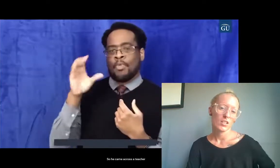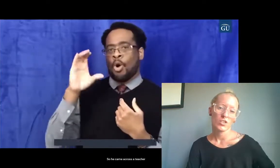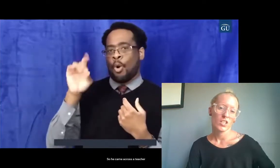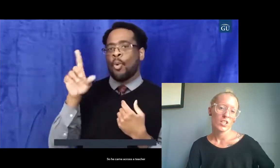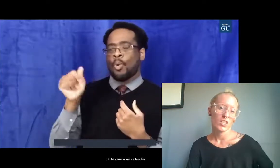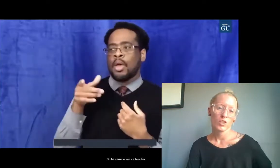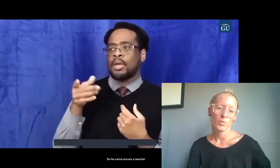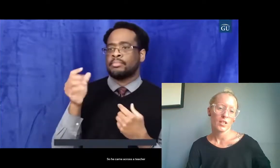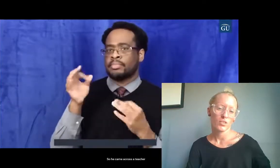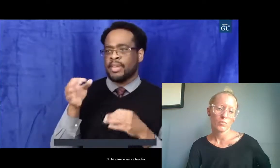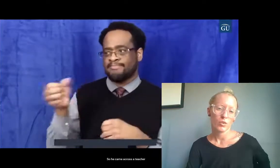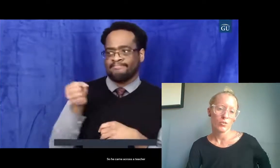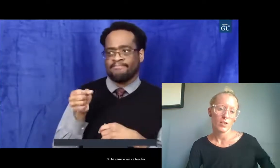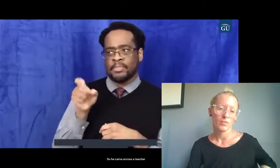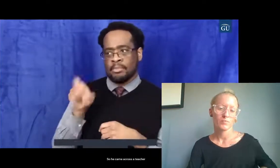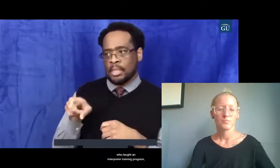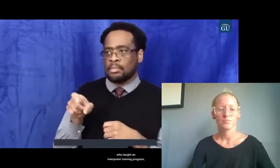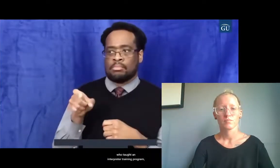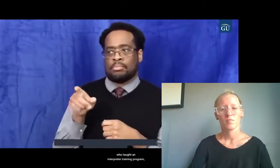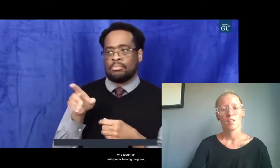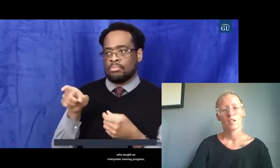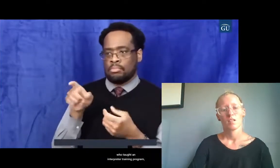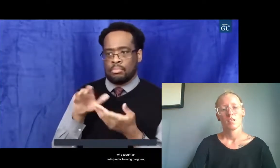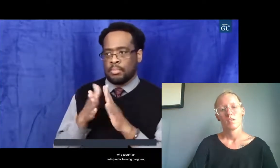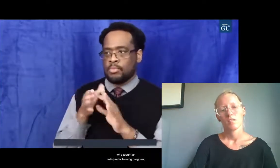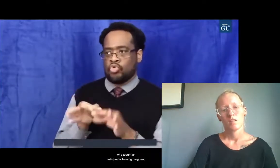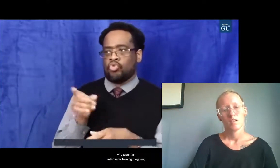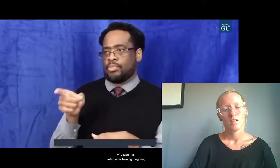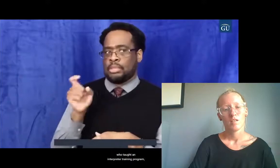in a teaching interpretation program